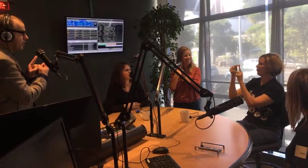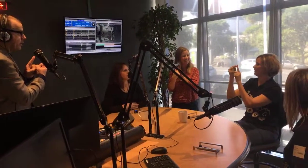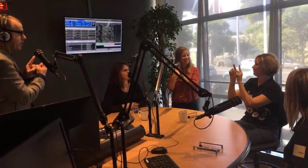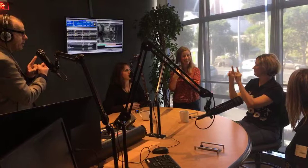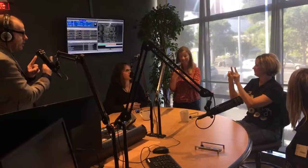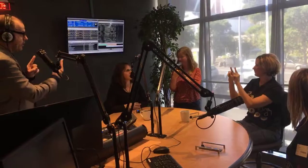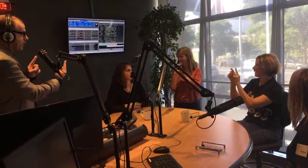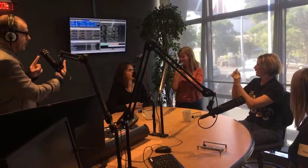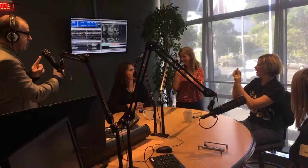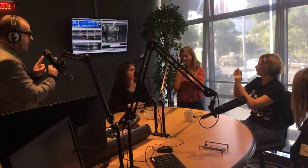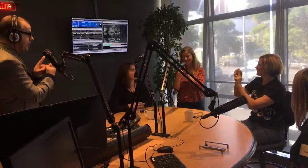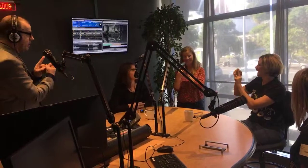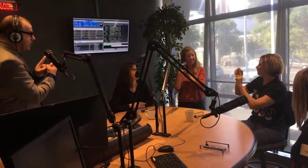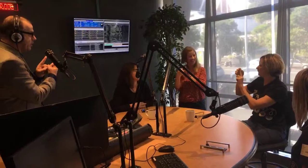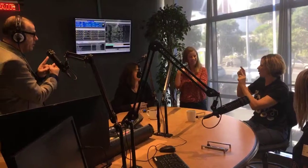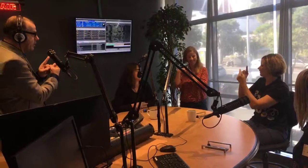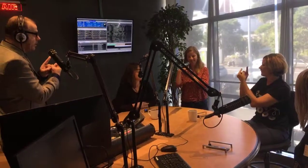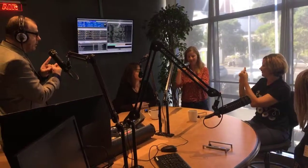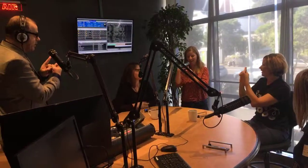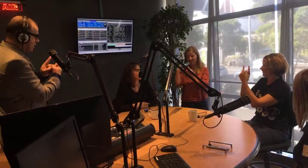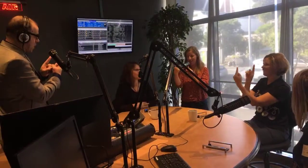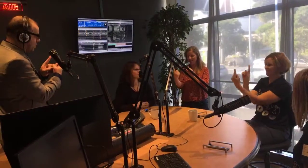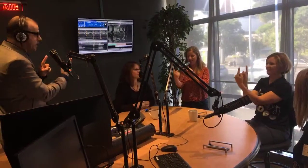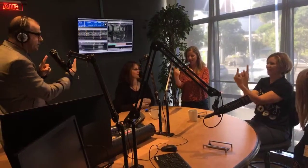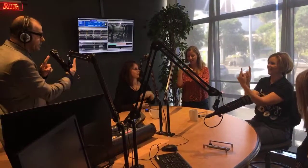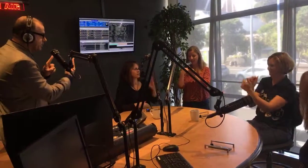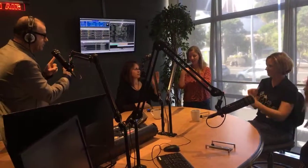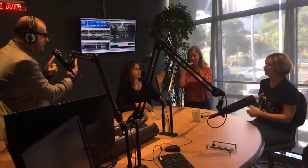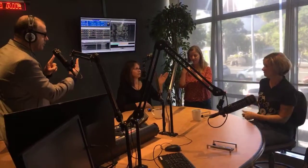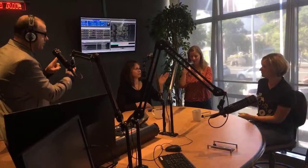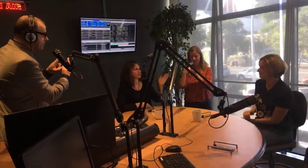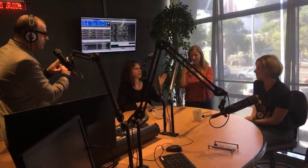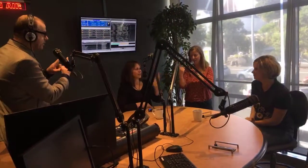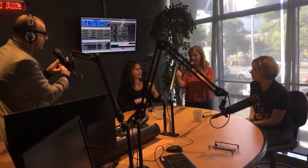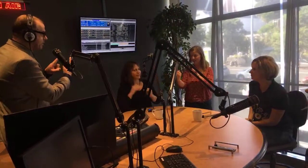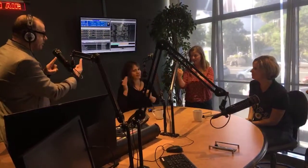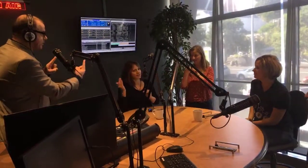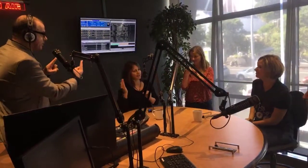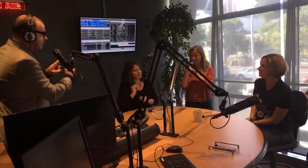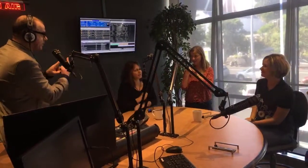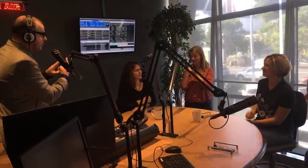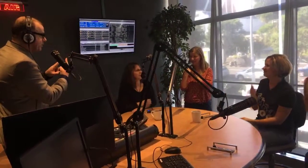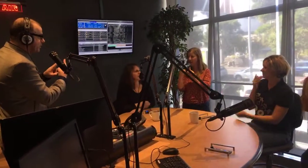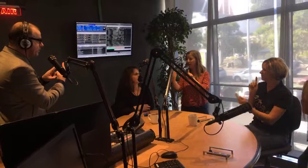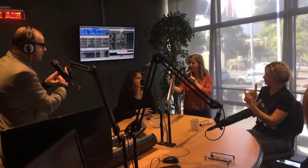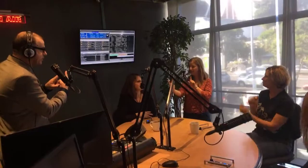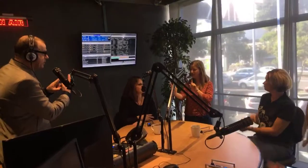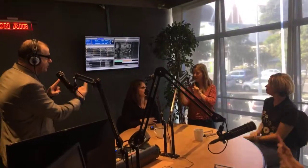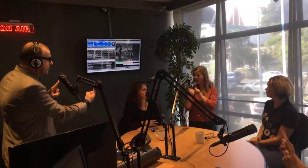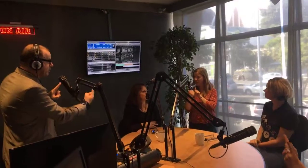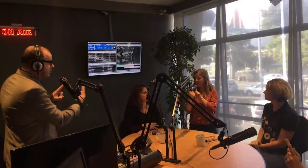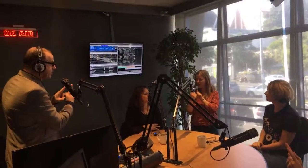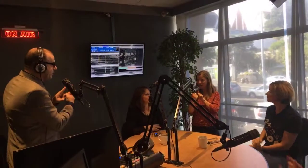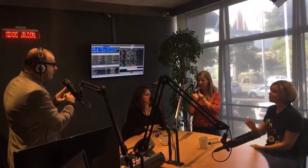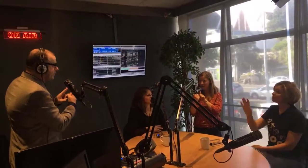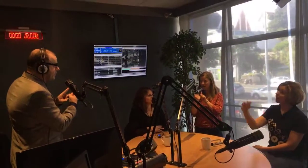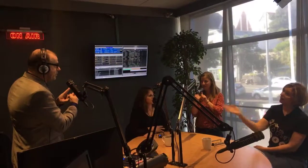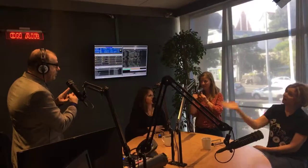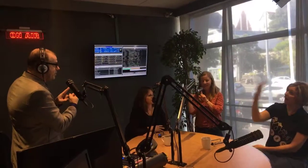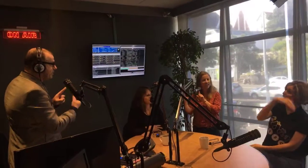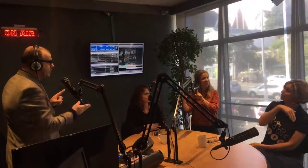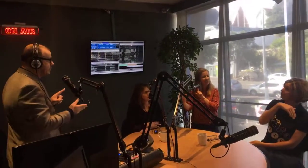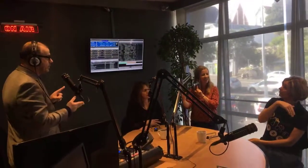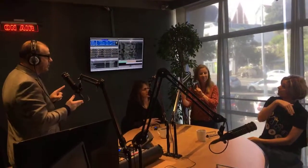pretend that fingerprint there is a face. Right. Oh, yes. I see this. You're Okay. Diane and the other is indicating Andrew.